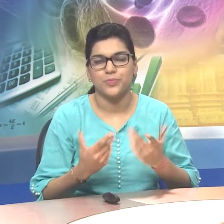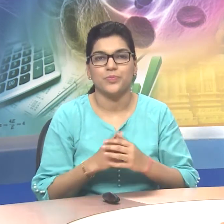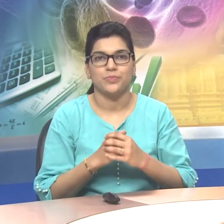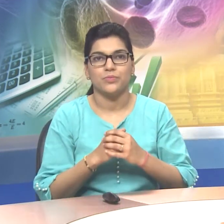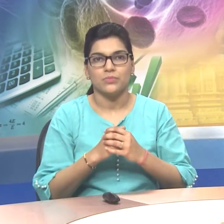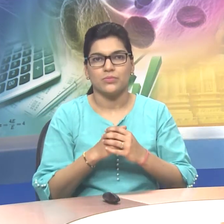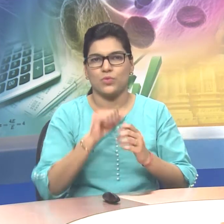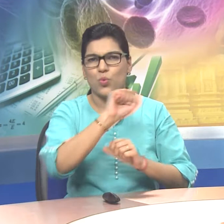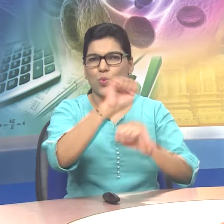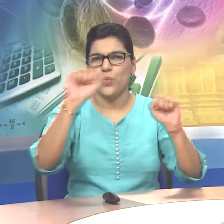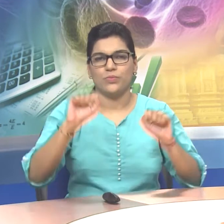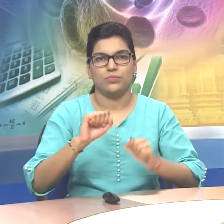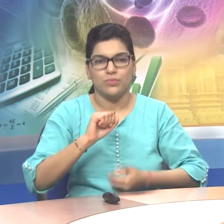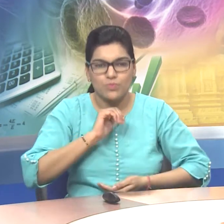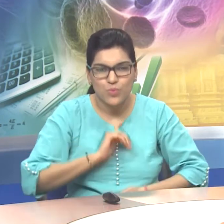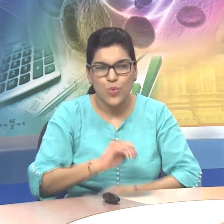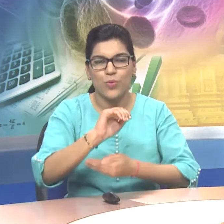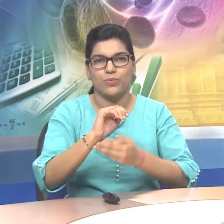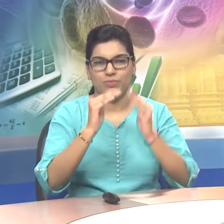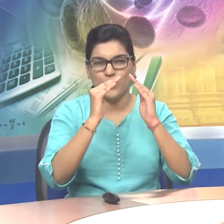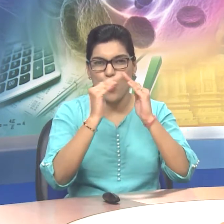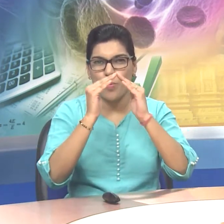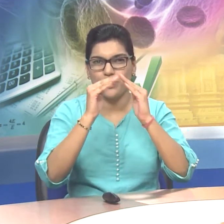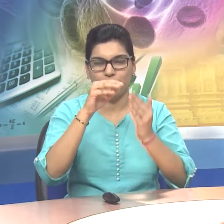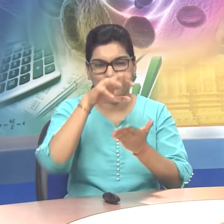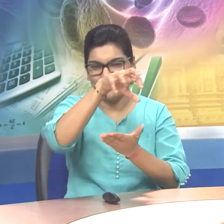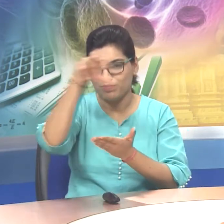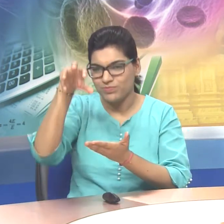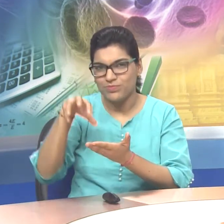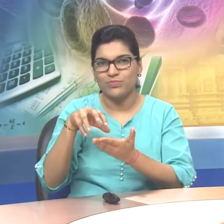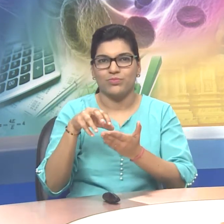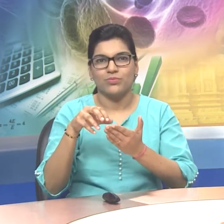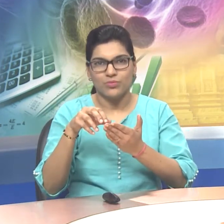First word is civilization. It means